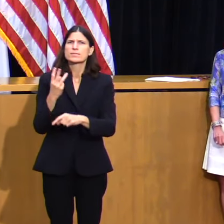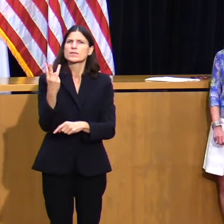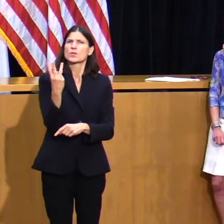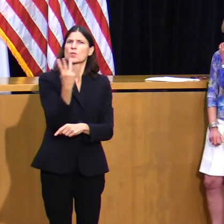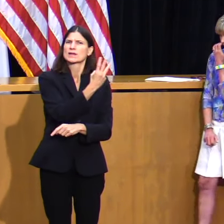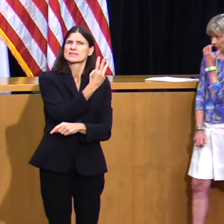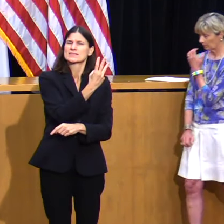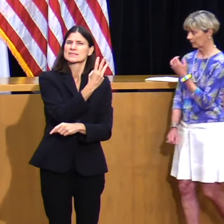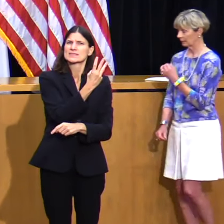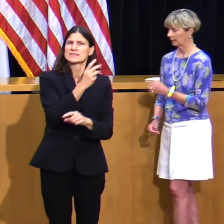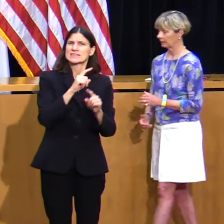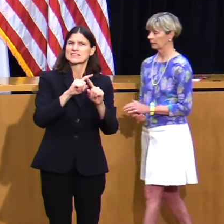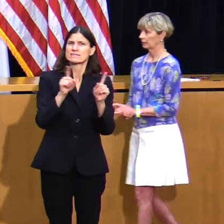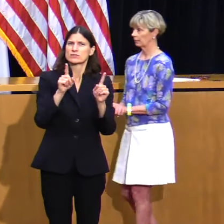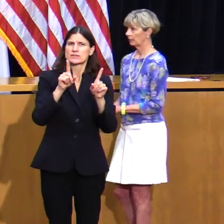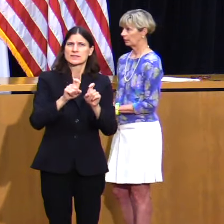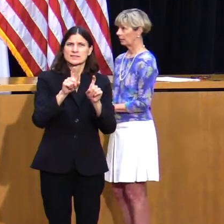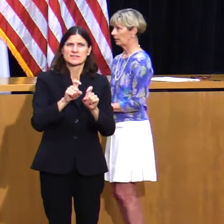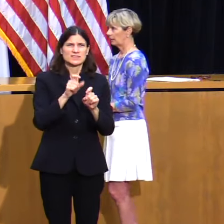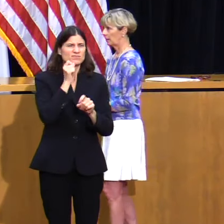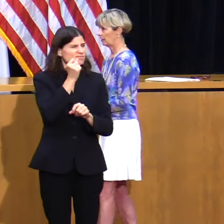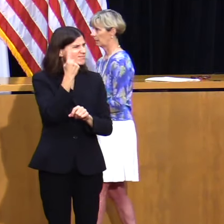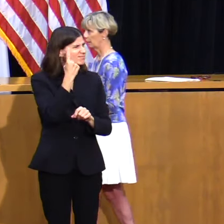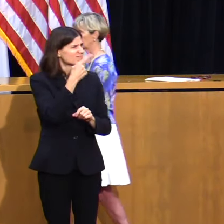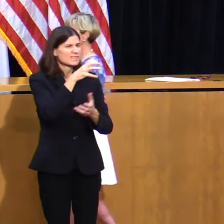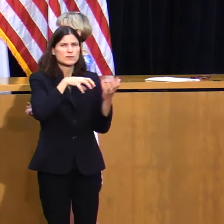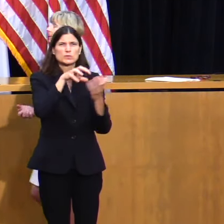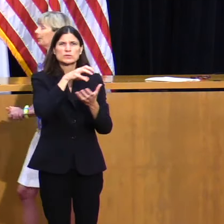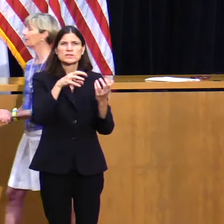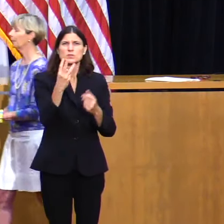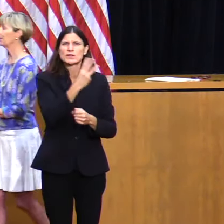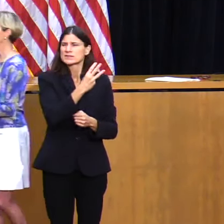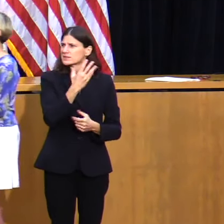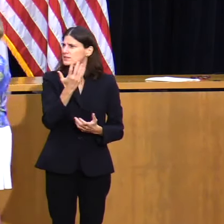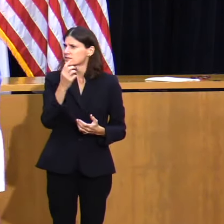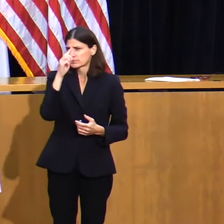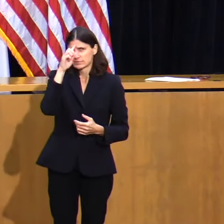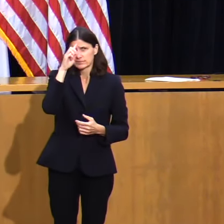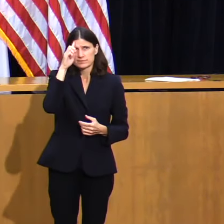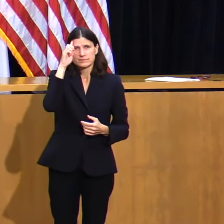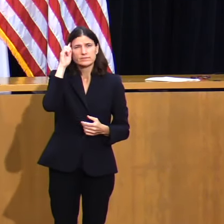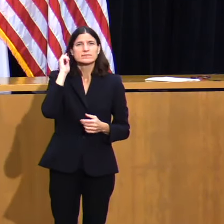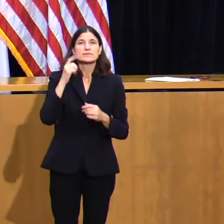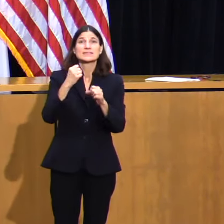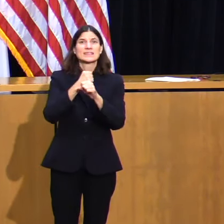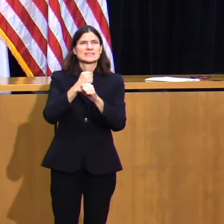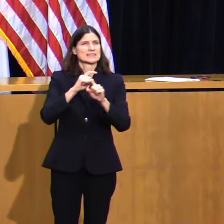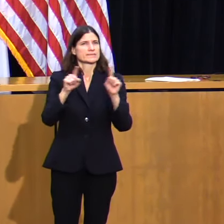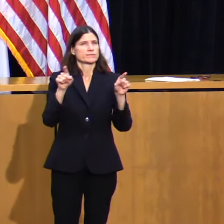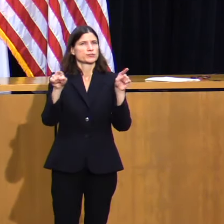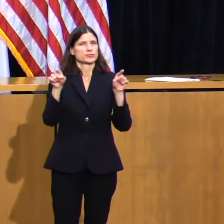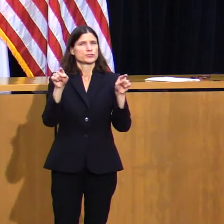there? Do you know anything about what's specific to the western part of the state? Okay.